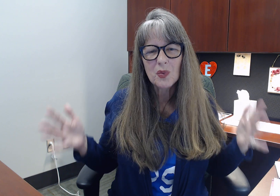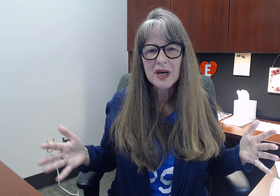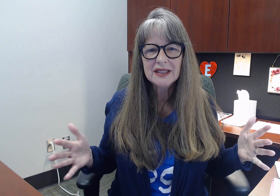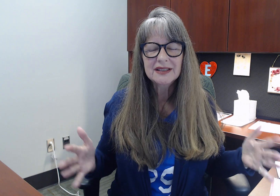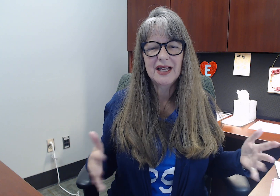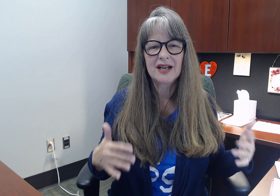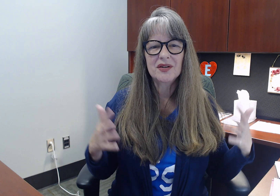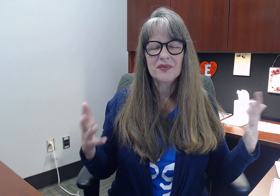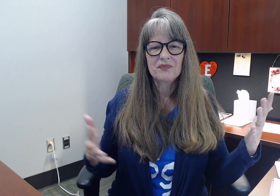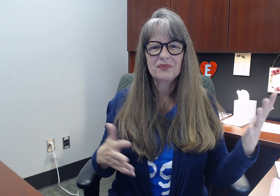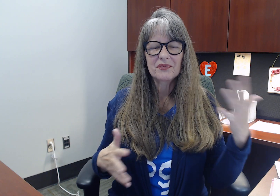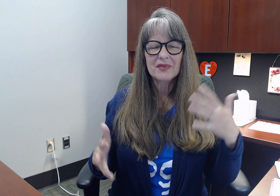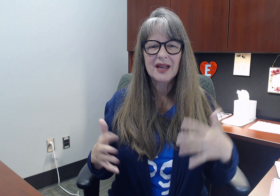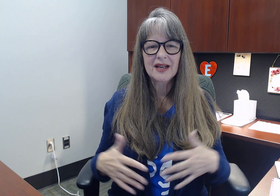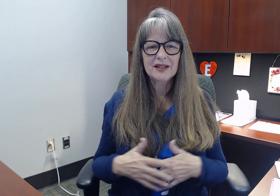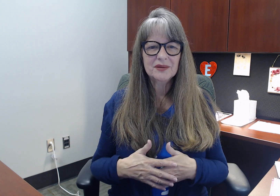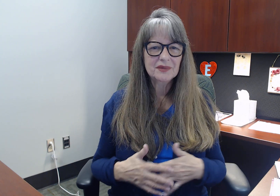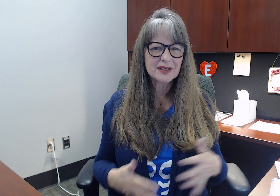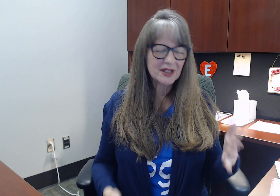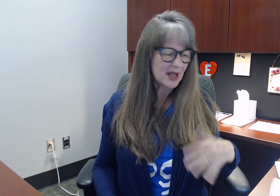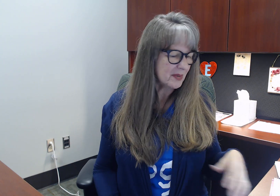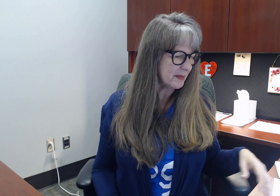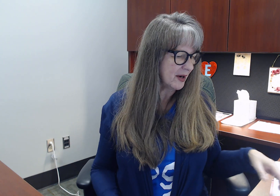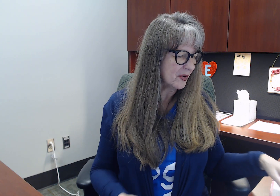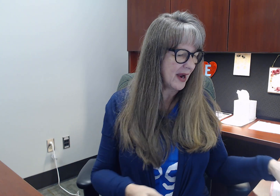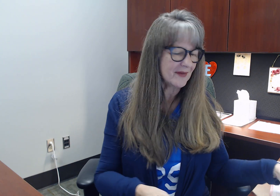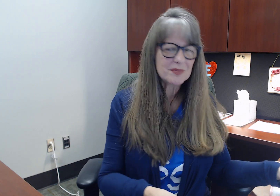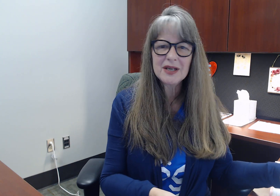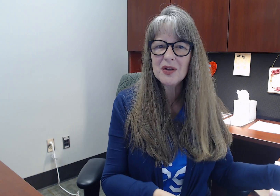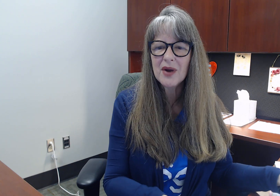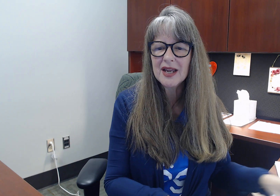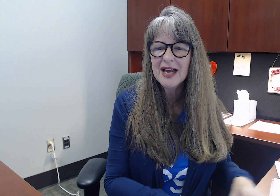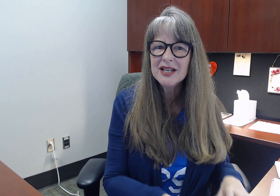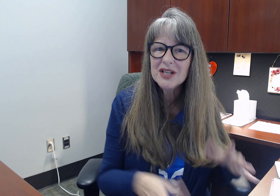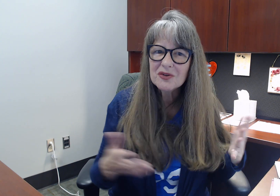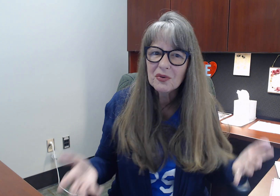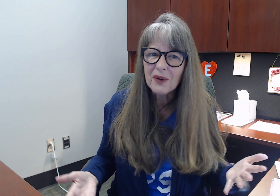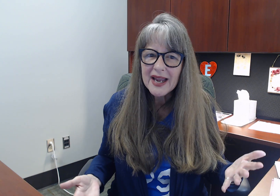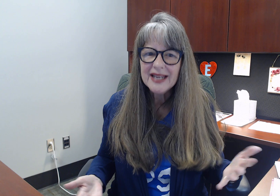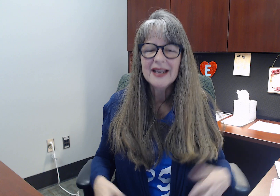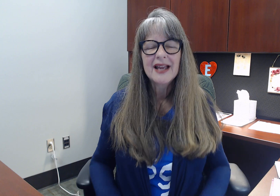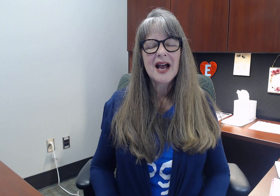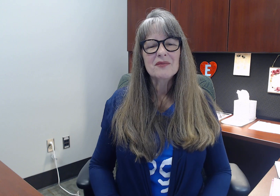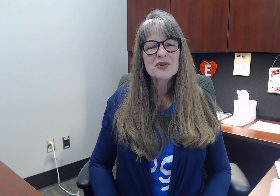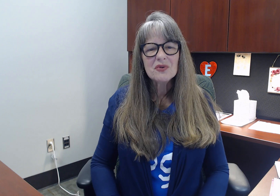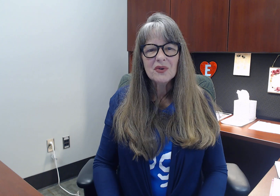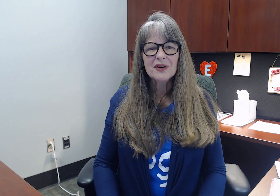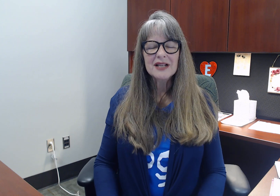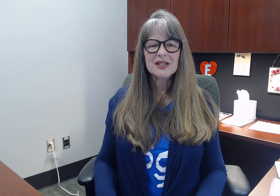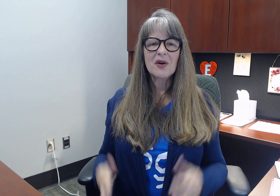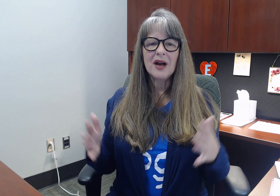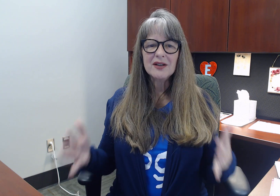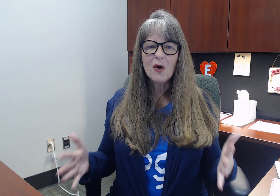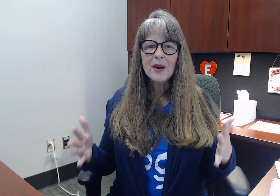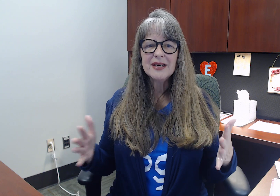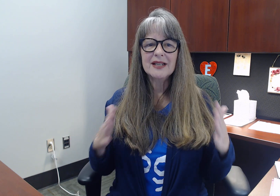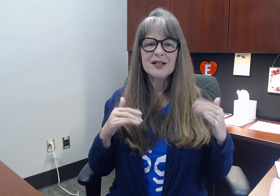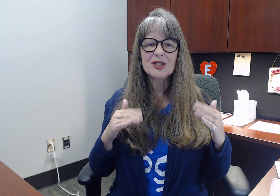one, a couple of paragraphs. But anyway, you did great, I'm sure. And so I hope I did it